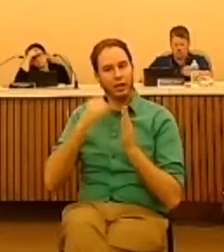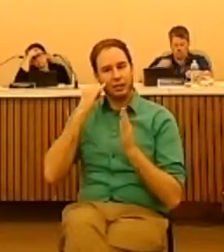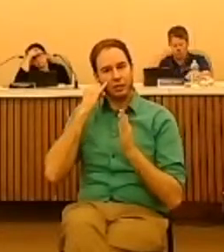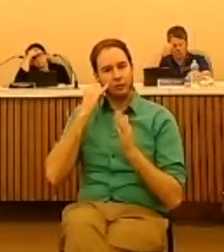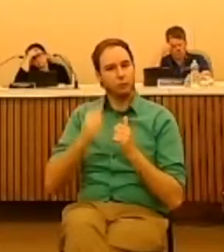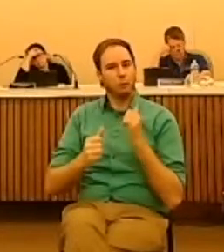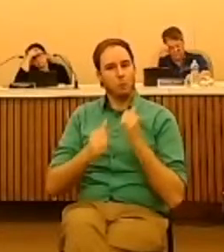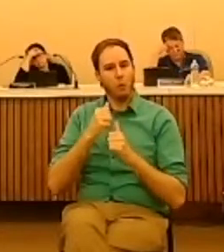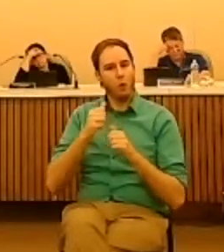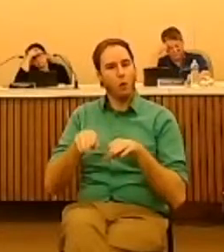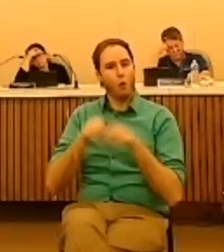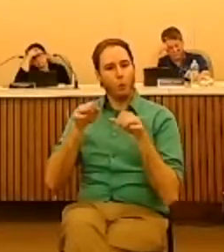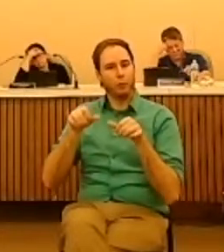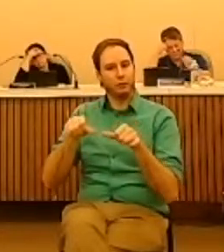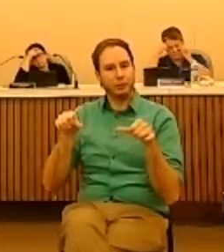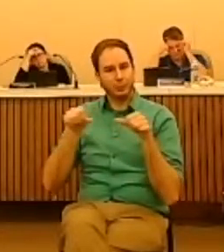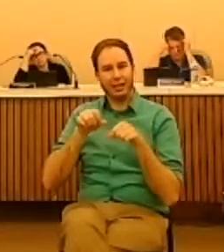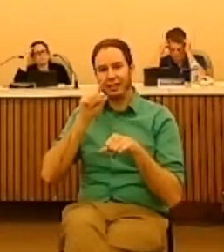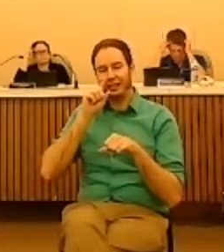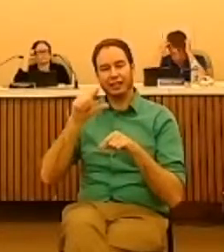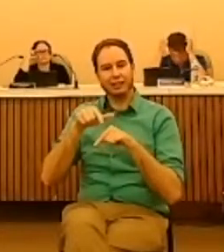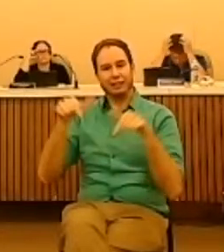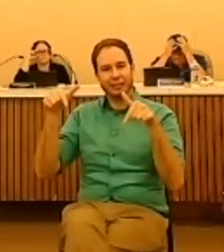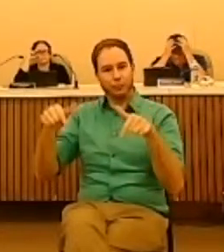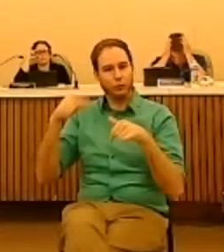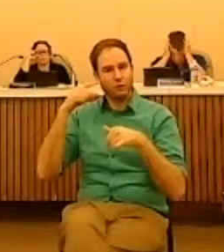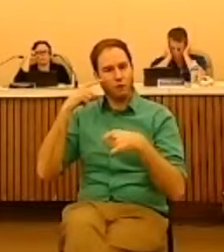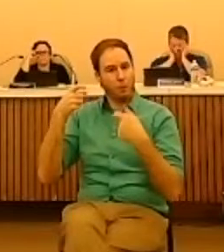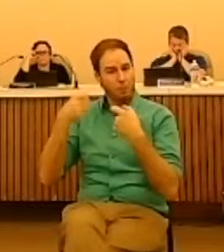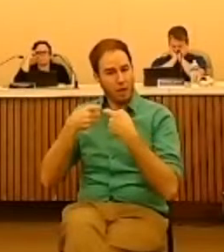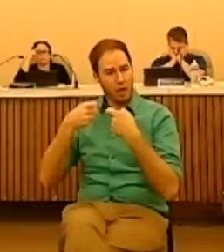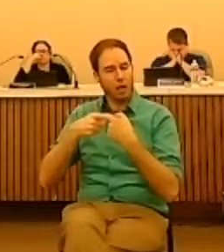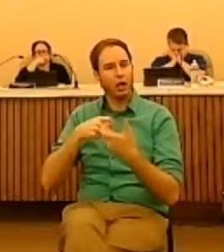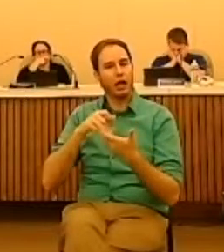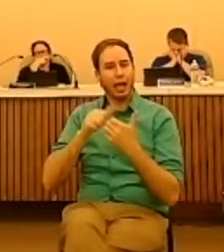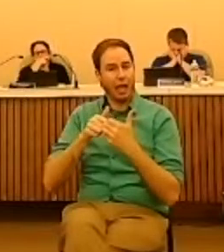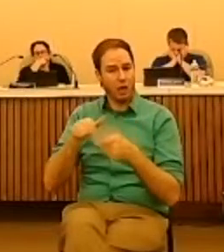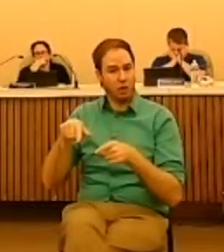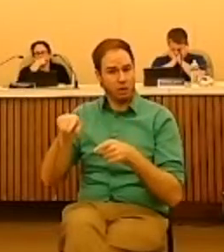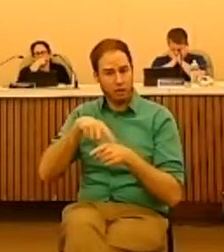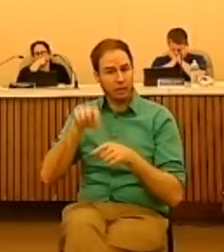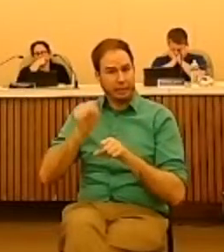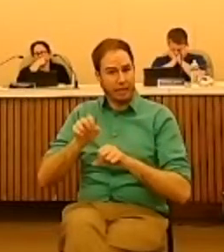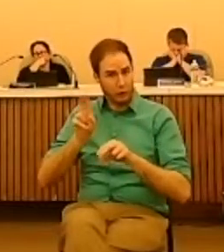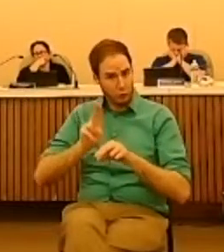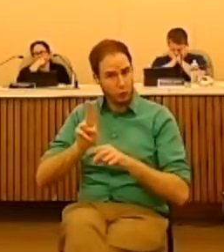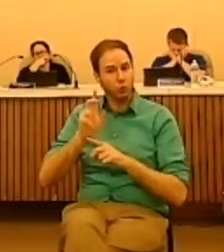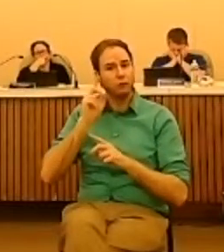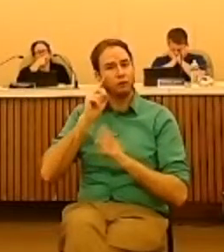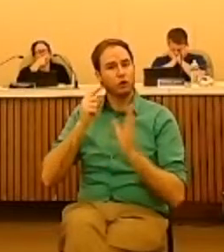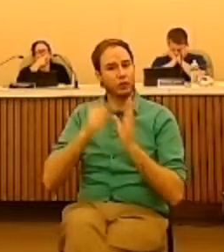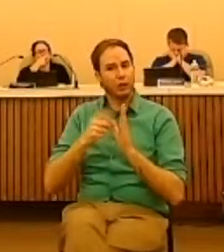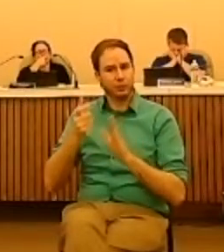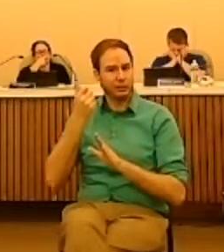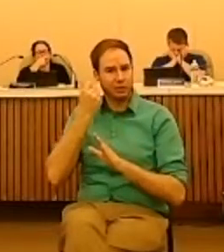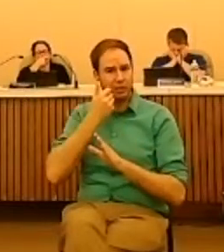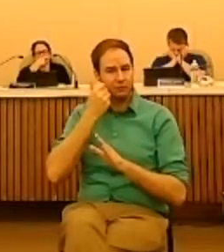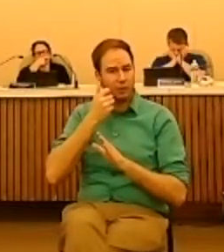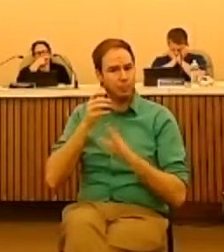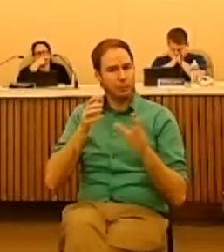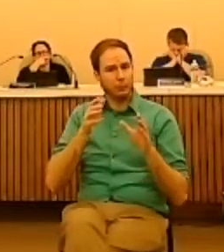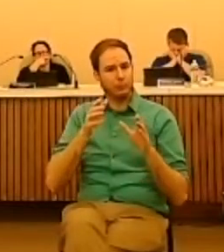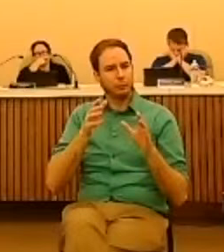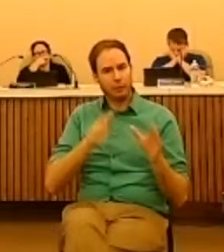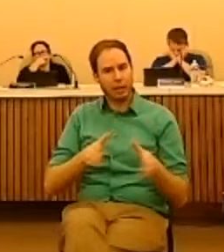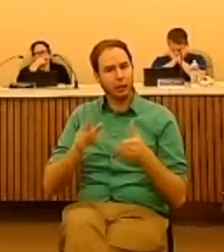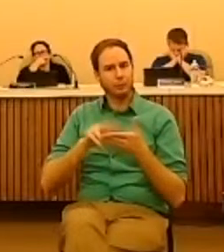of the open space is the easement for the power lines? How usable is this space? Wouldn't a conventional plan mean less homes,